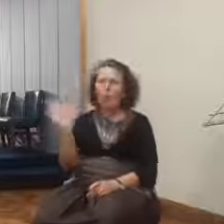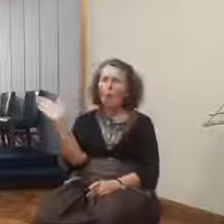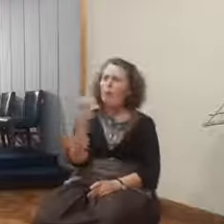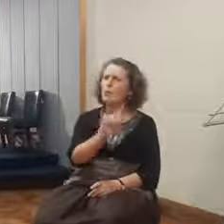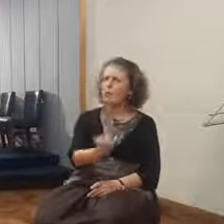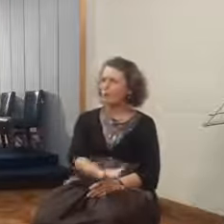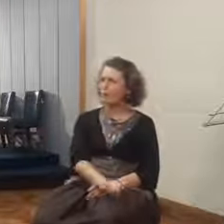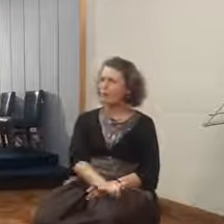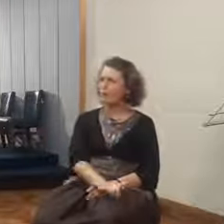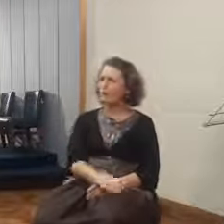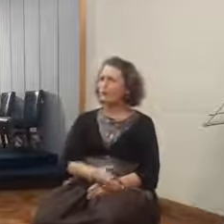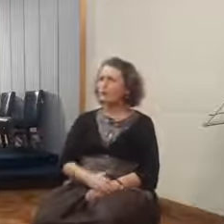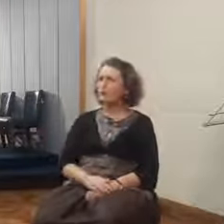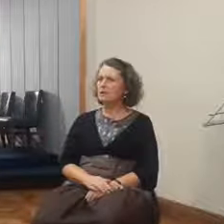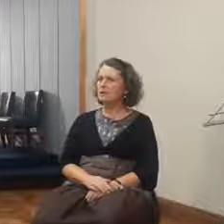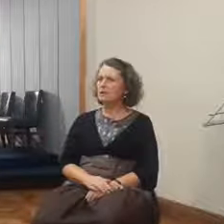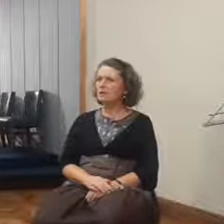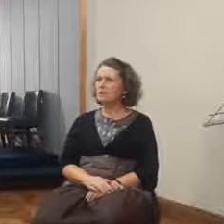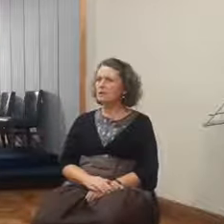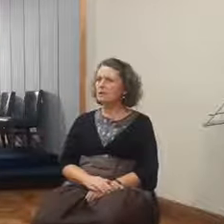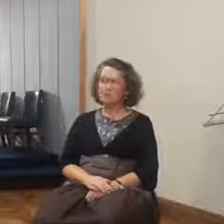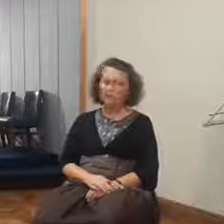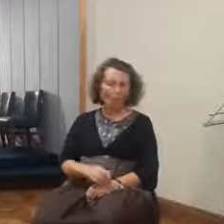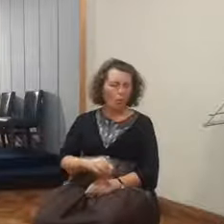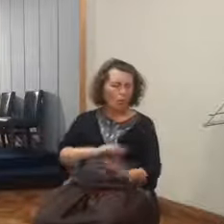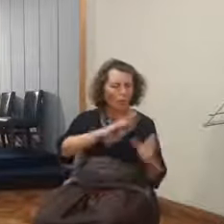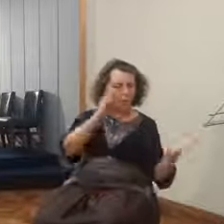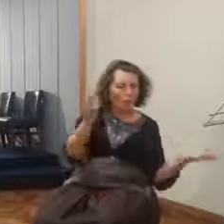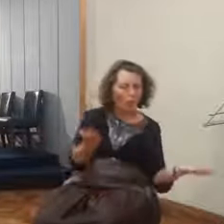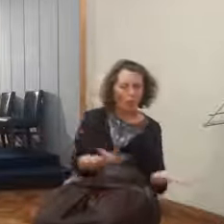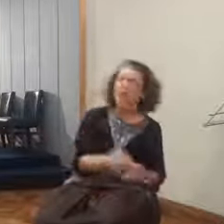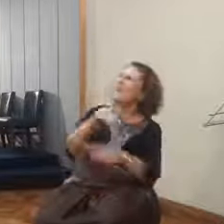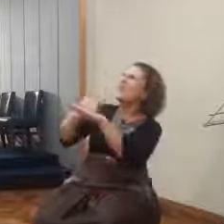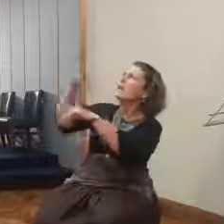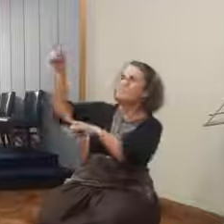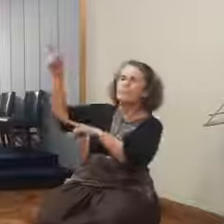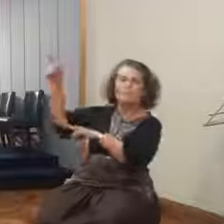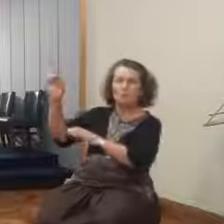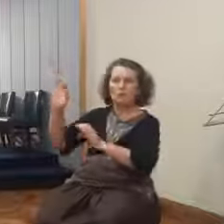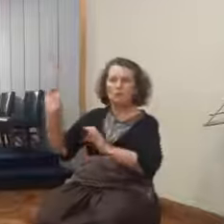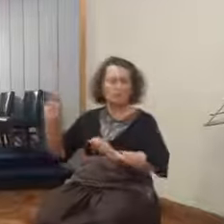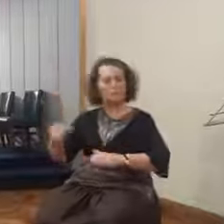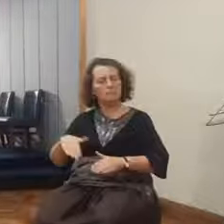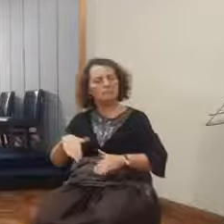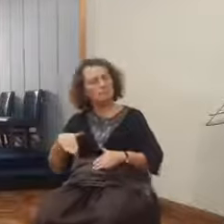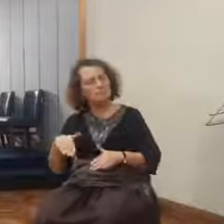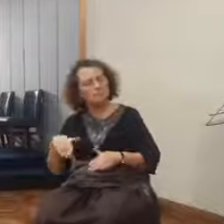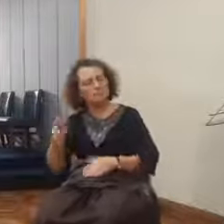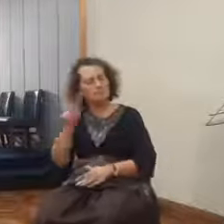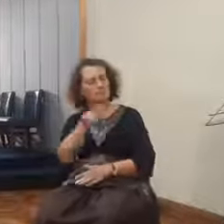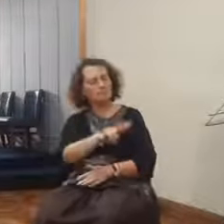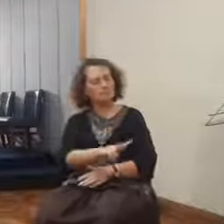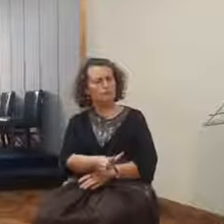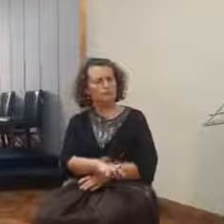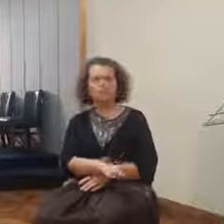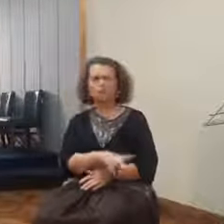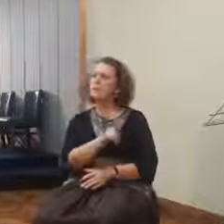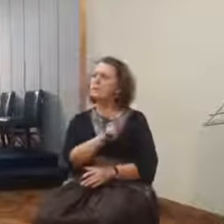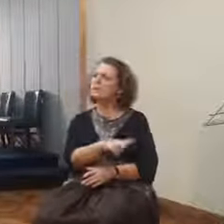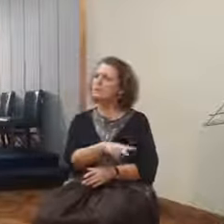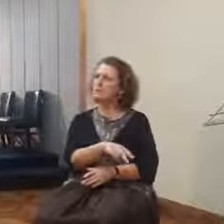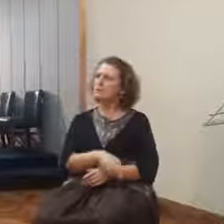untouched by it all, but not missing anything. And says the psalmist, verse 15,